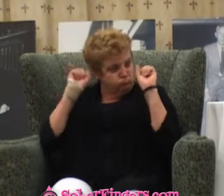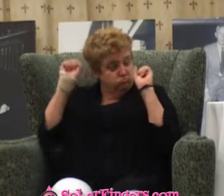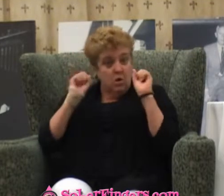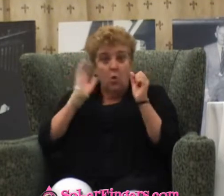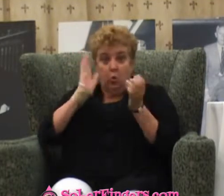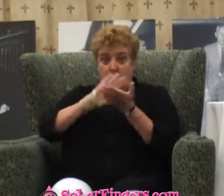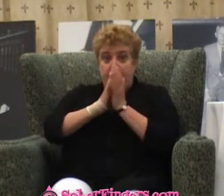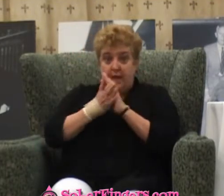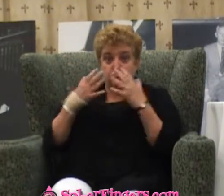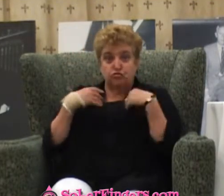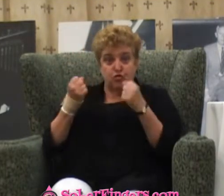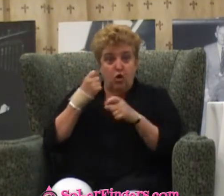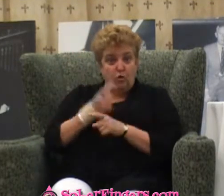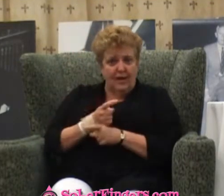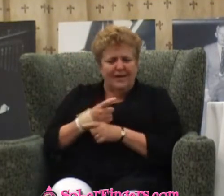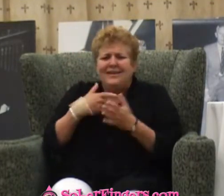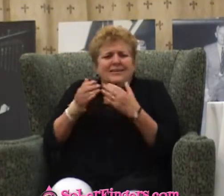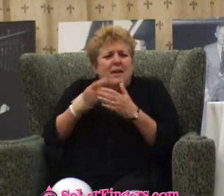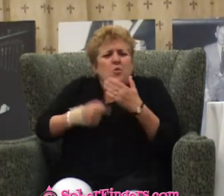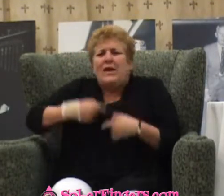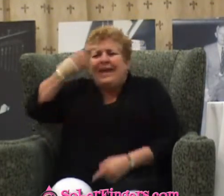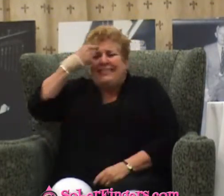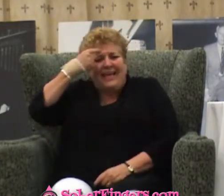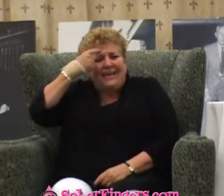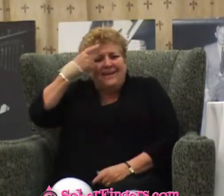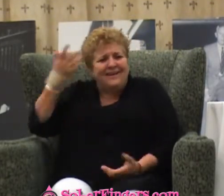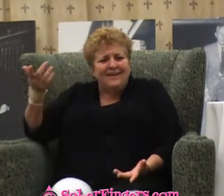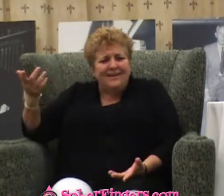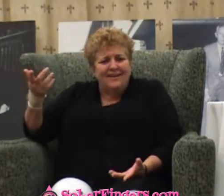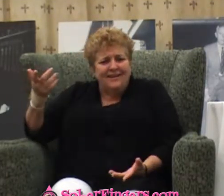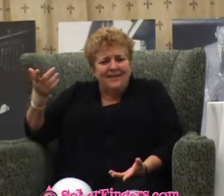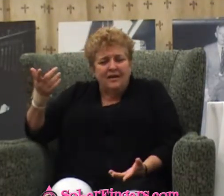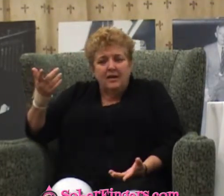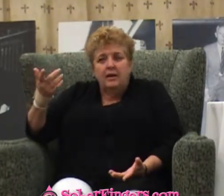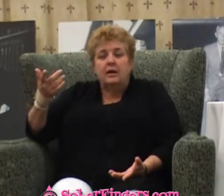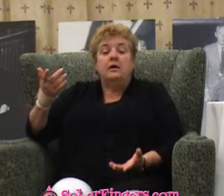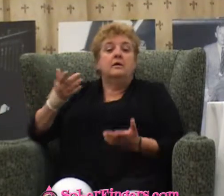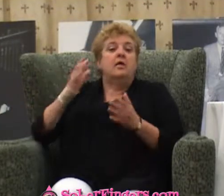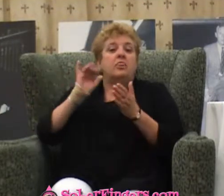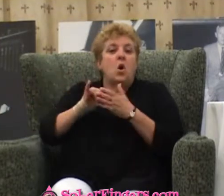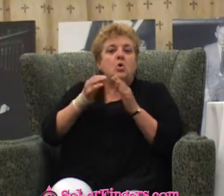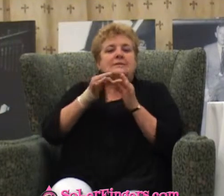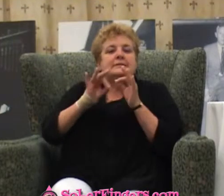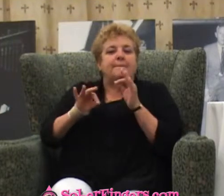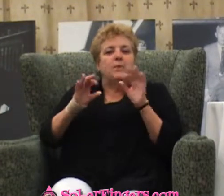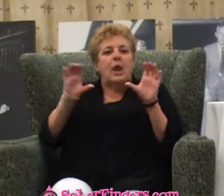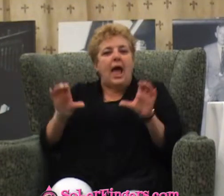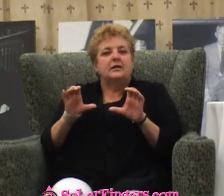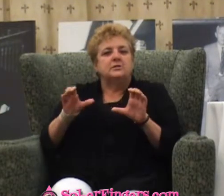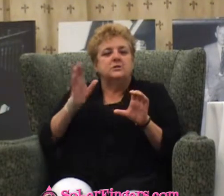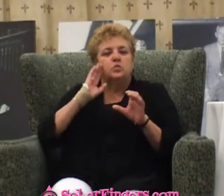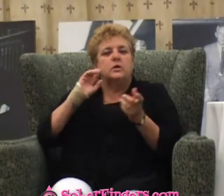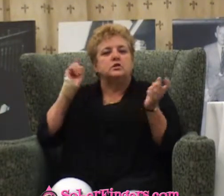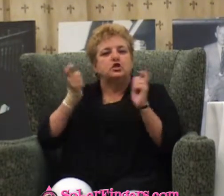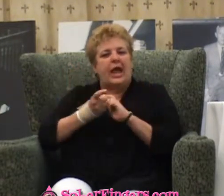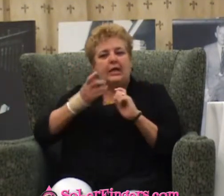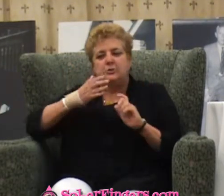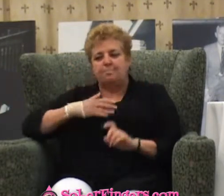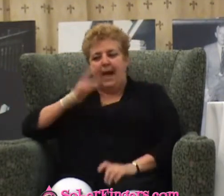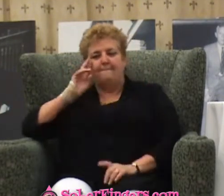those simple actions in Alcoholics Anonymous eventually began to change my perception. All of my life I predicated